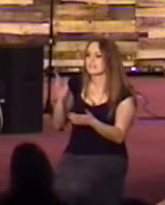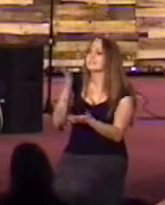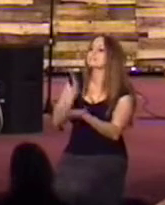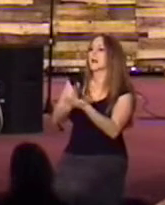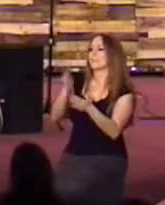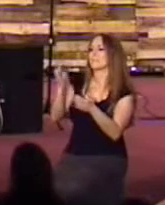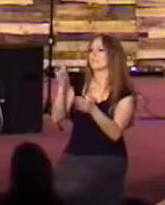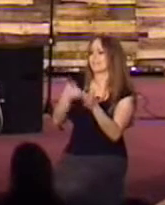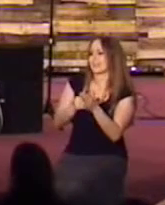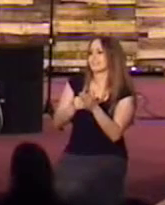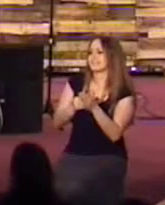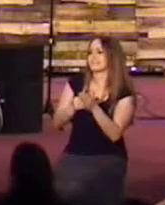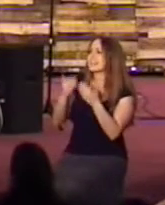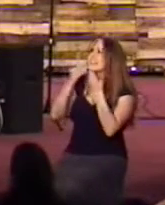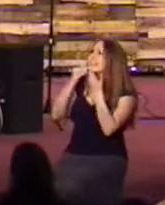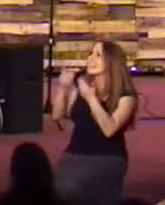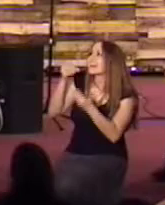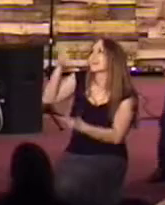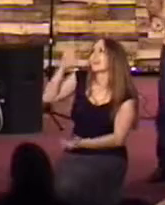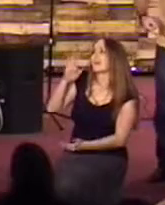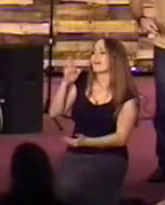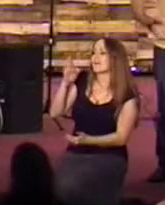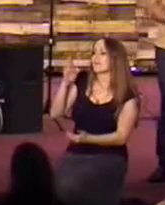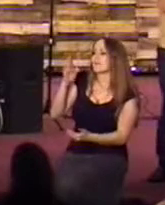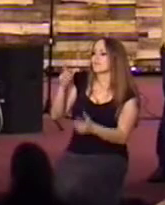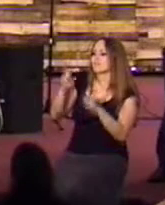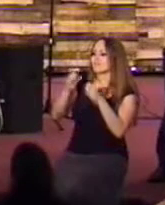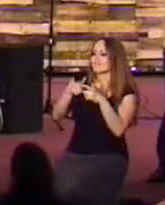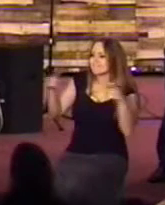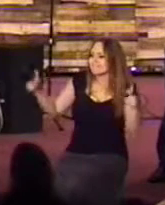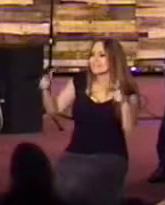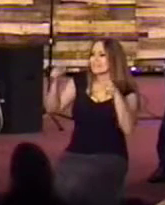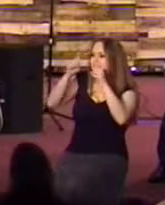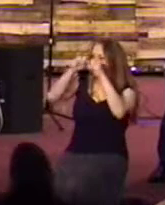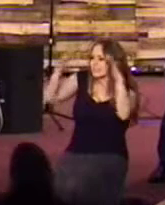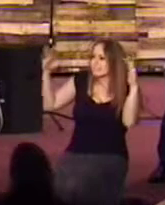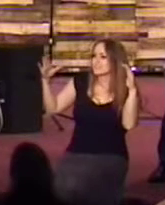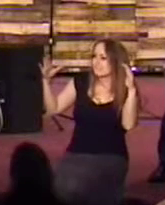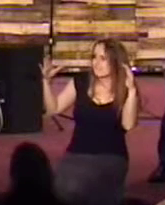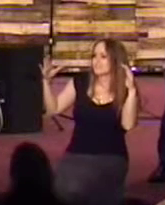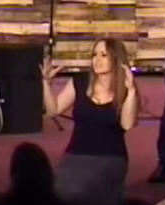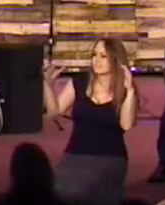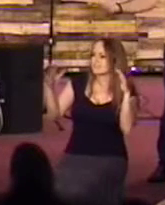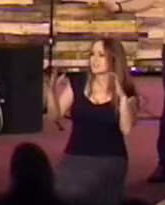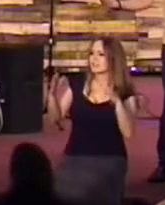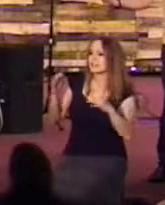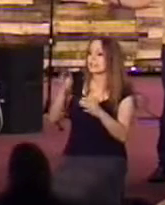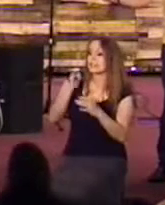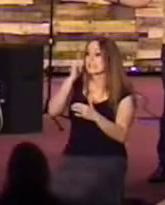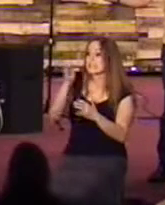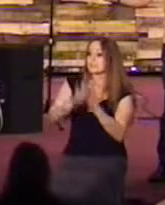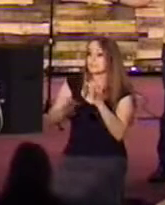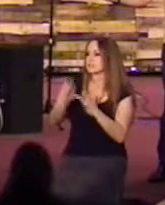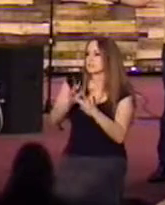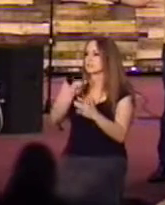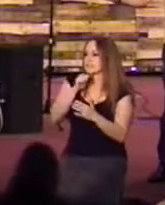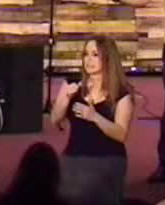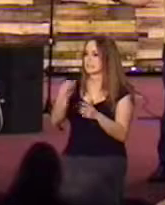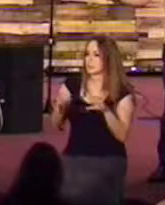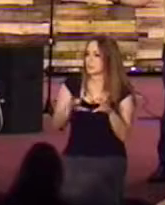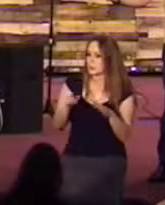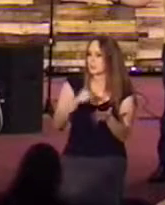God for what's there and thank God for the big picture. Because if Jesus doesn't go through with this, what happens to us?